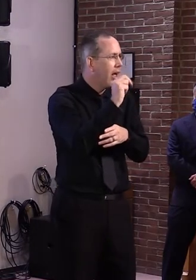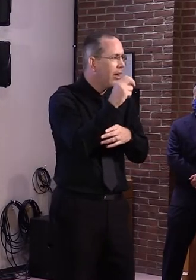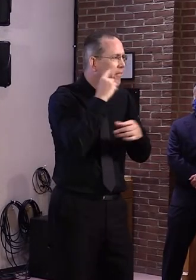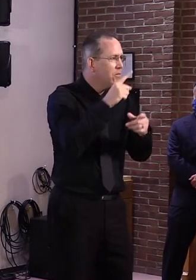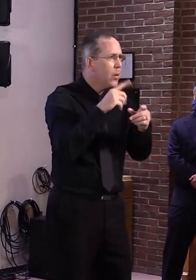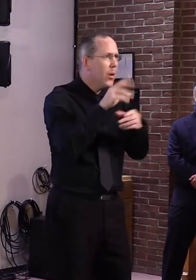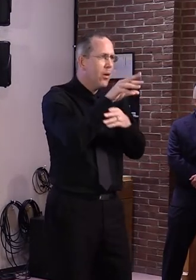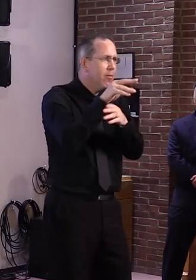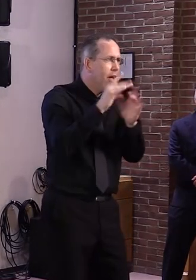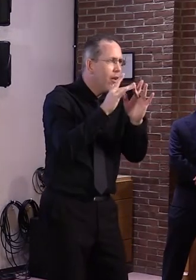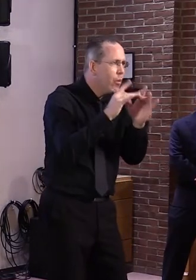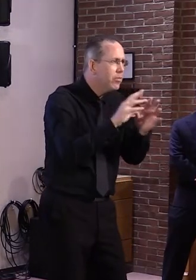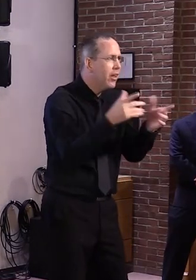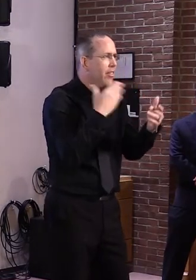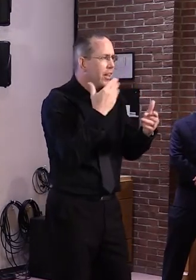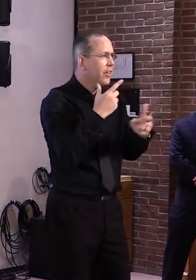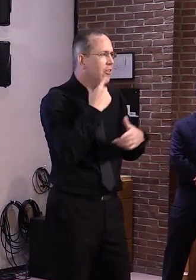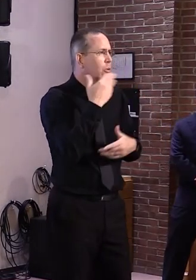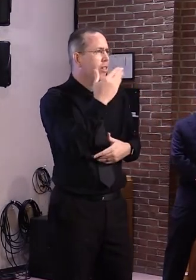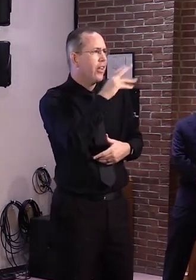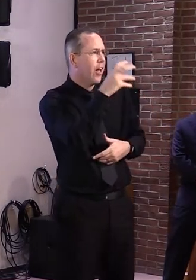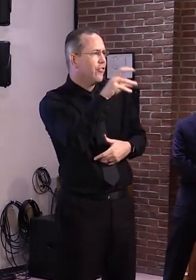and putting it up live as well.